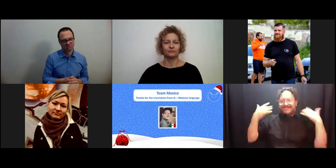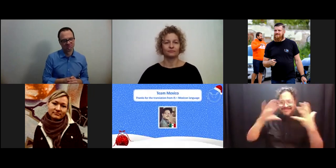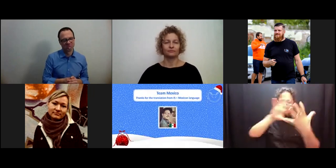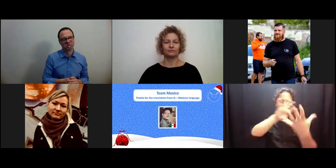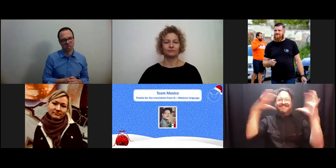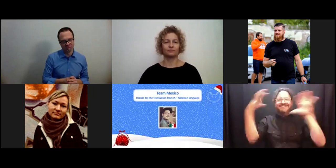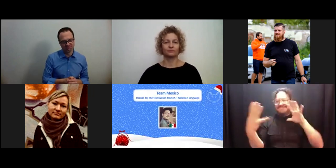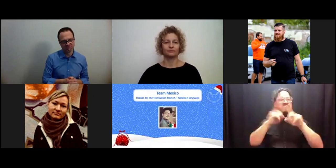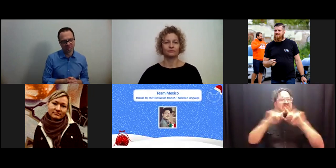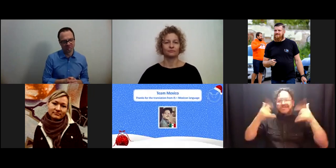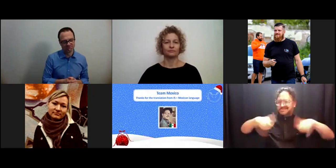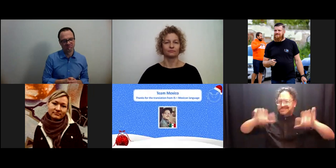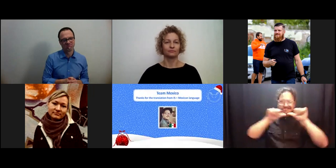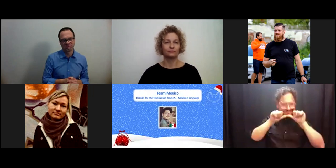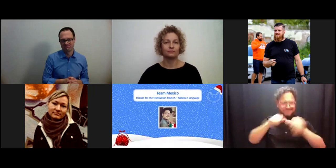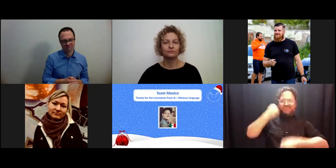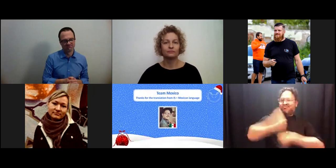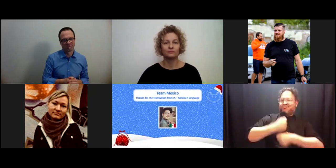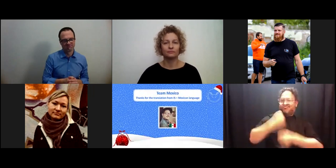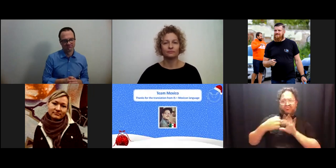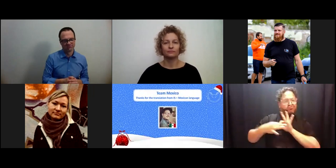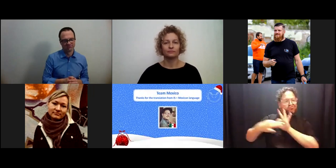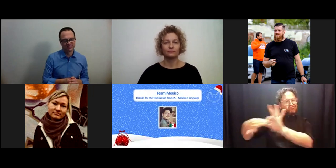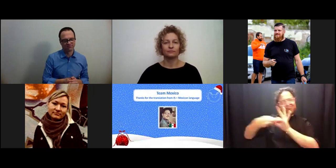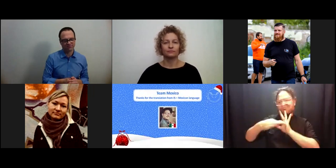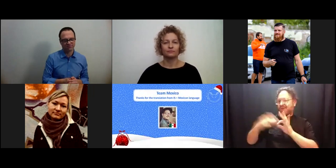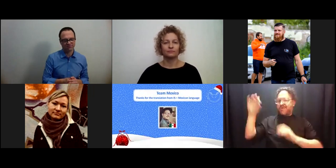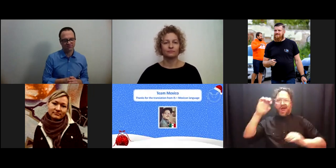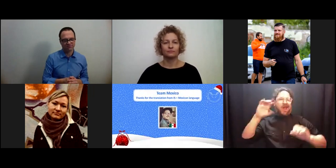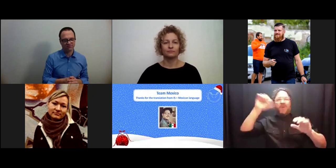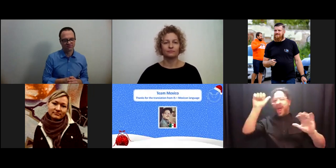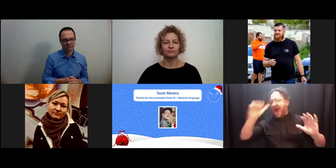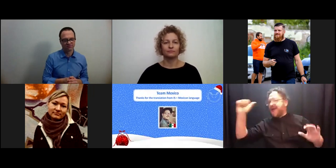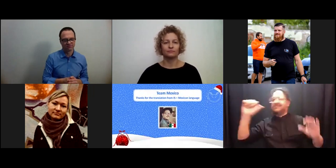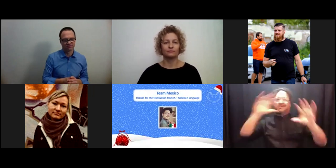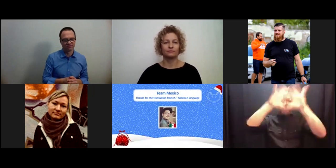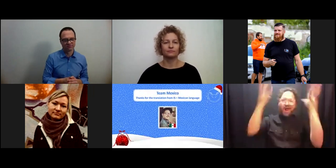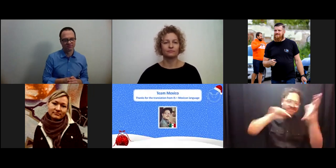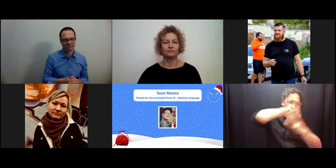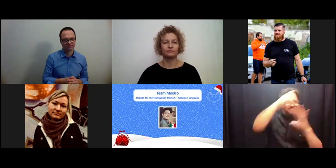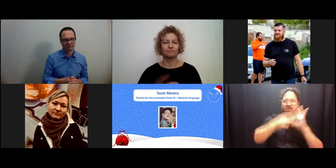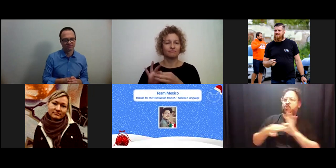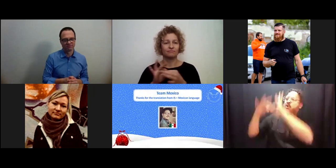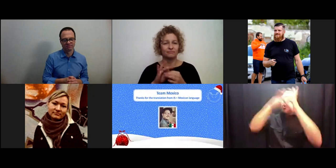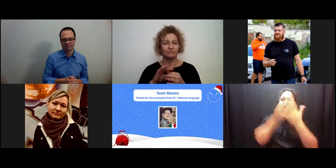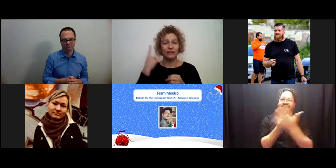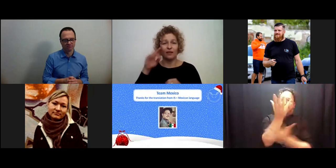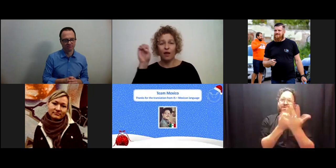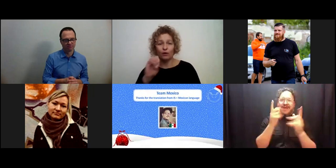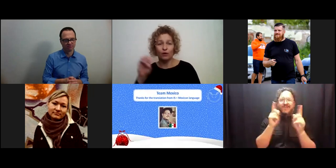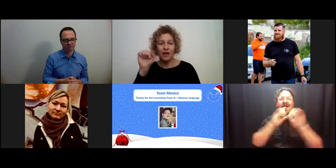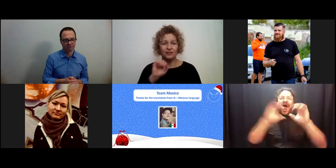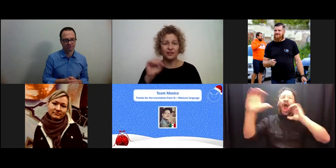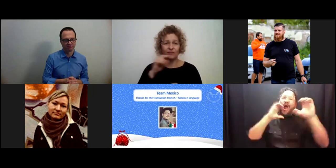I know that it's in the evening there and here is daytime, but it was no problem. We work together with Asia,